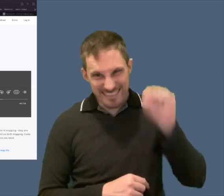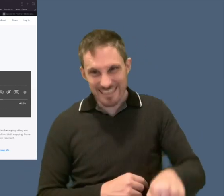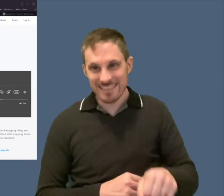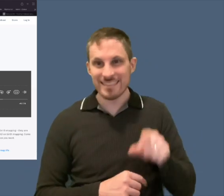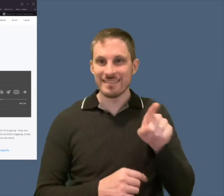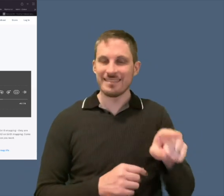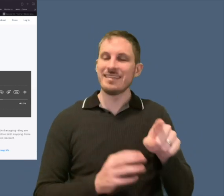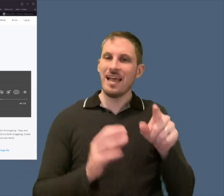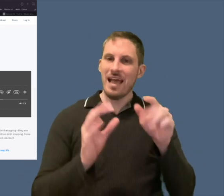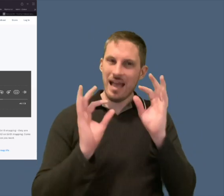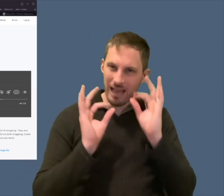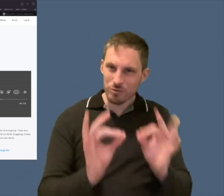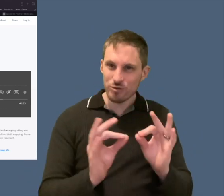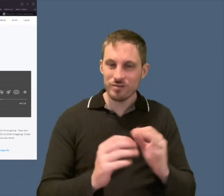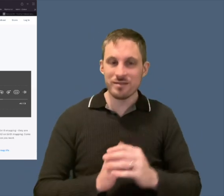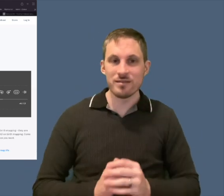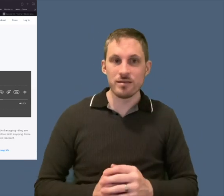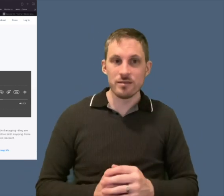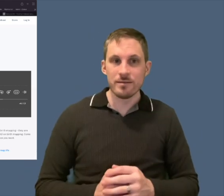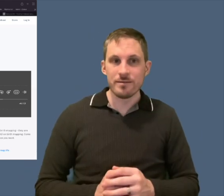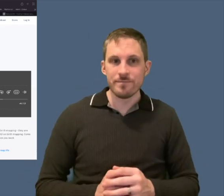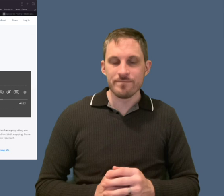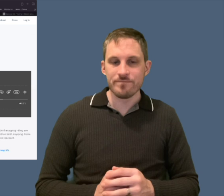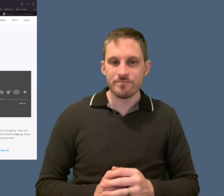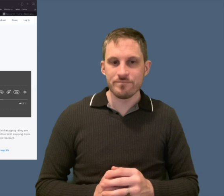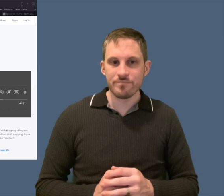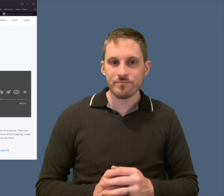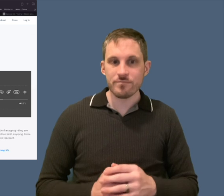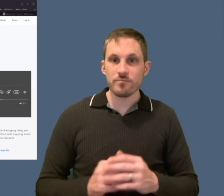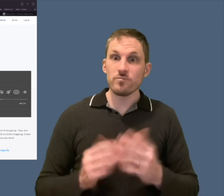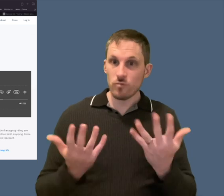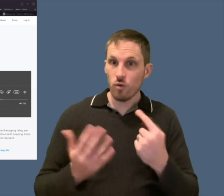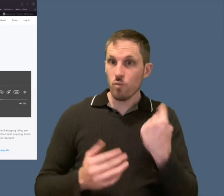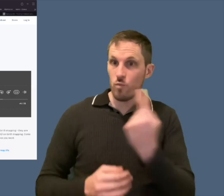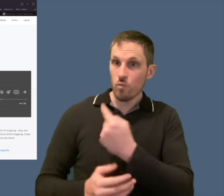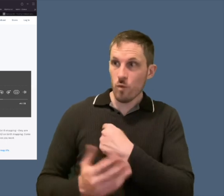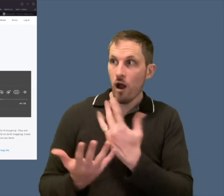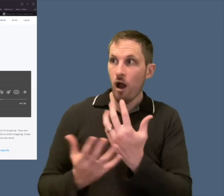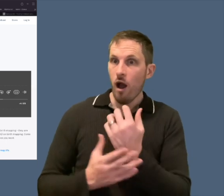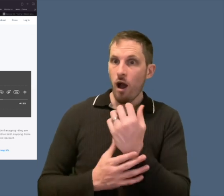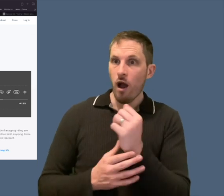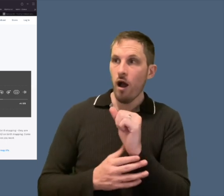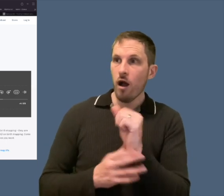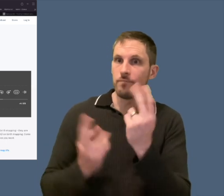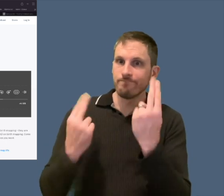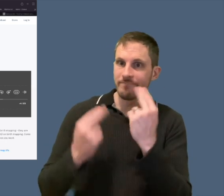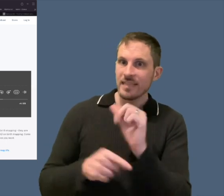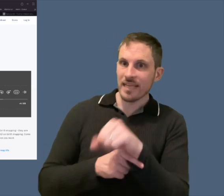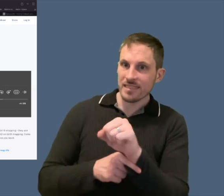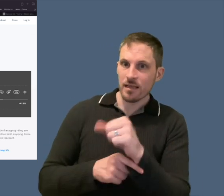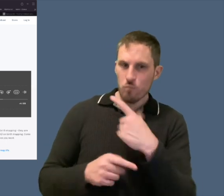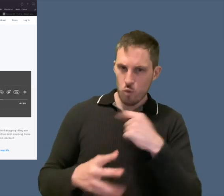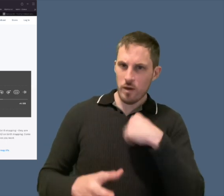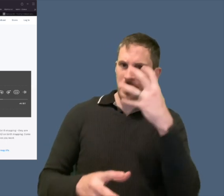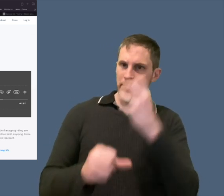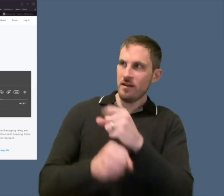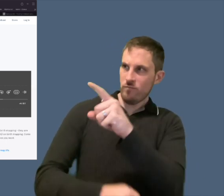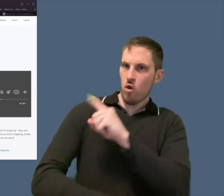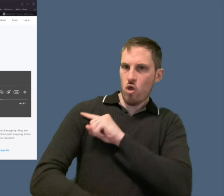And this agentic state that we go into is because we believe that the authority has